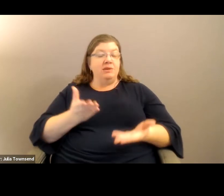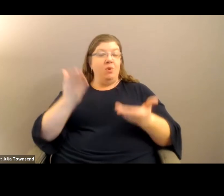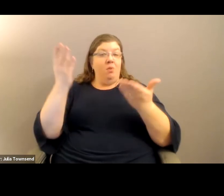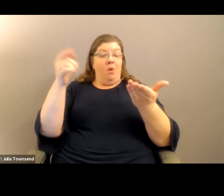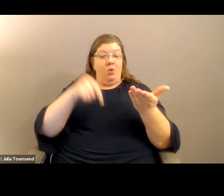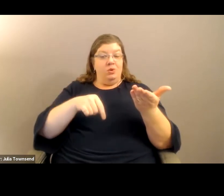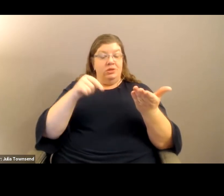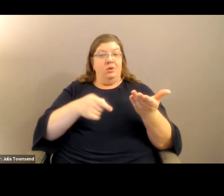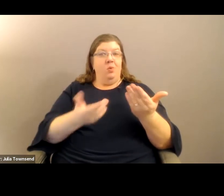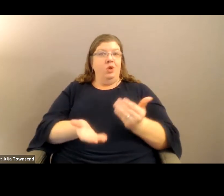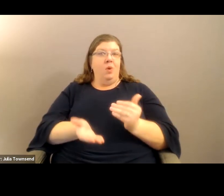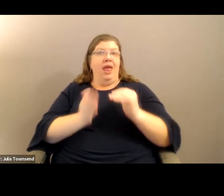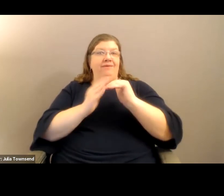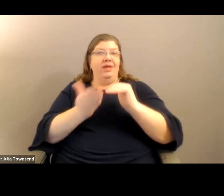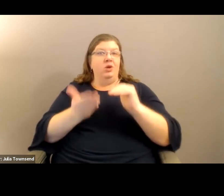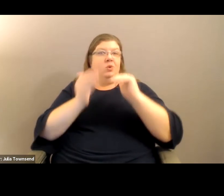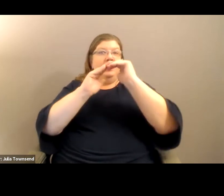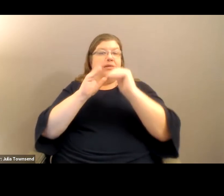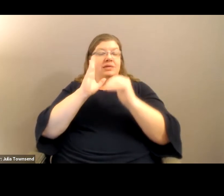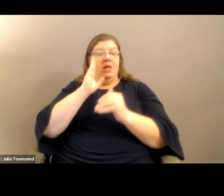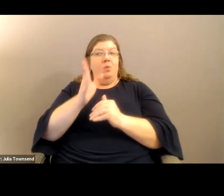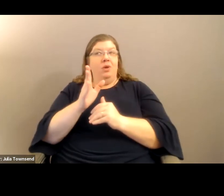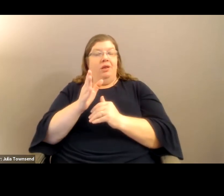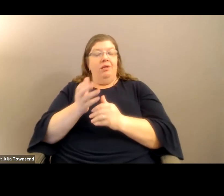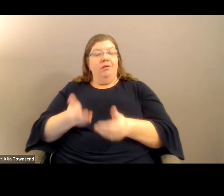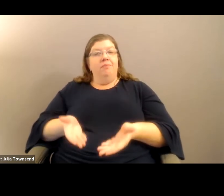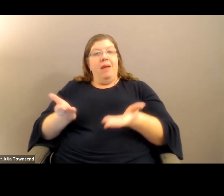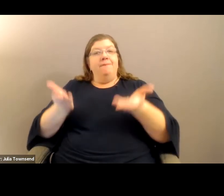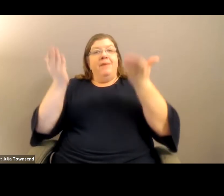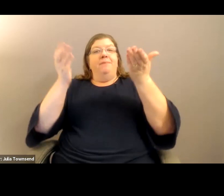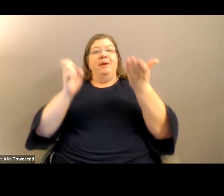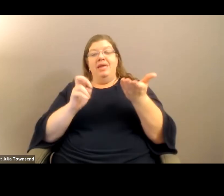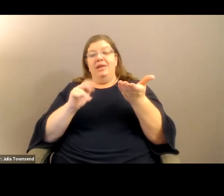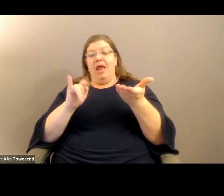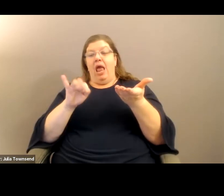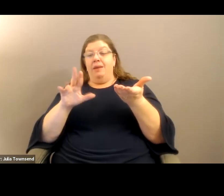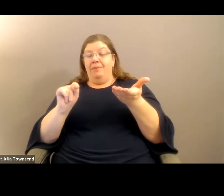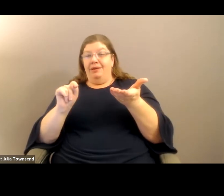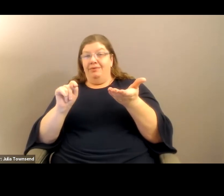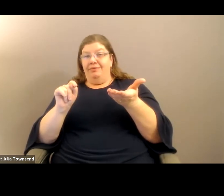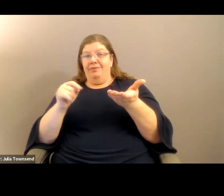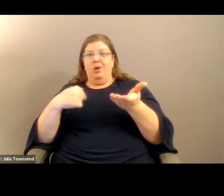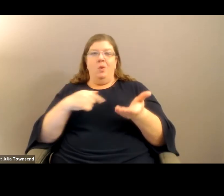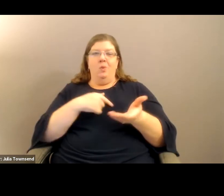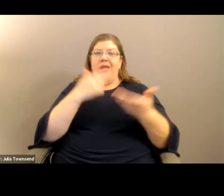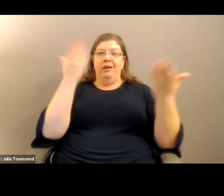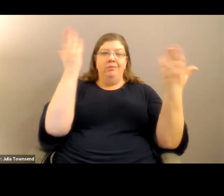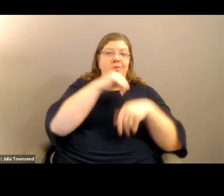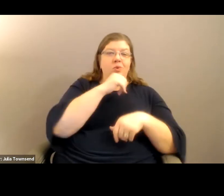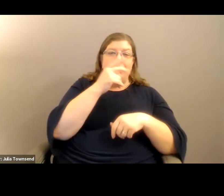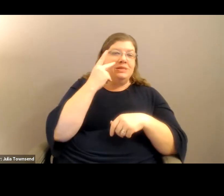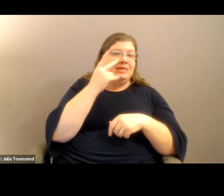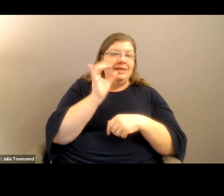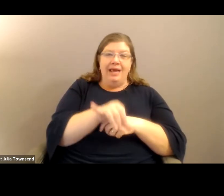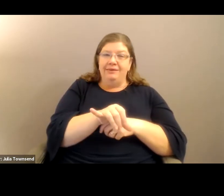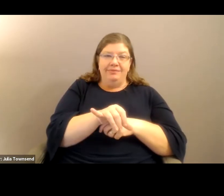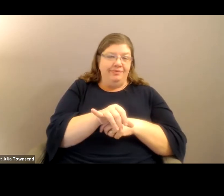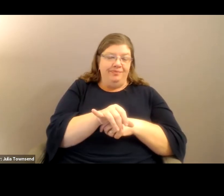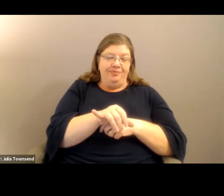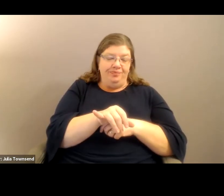have increases that are going to bump up the entitlement, we're not going to see any of that. So for